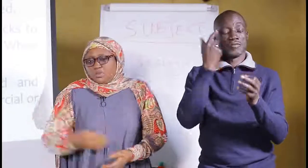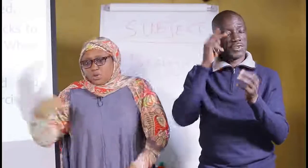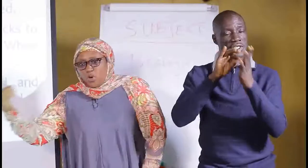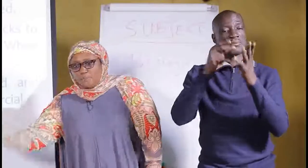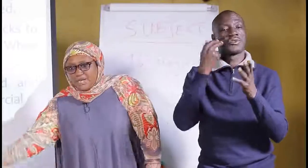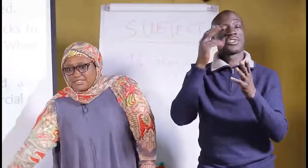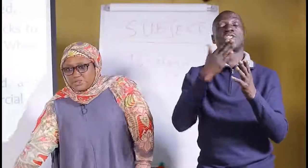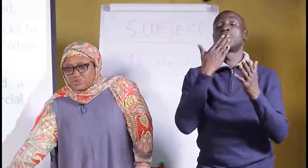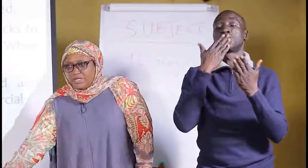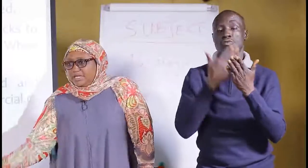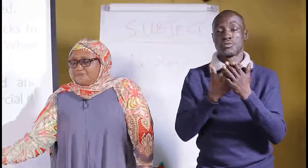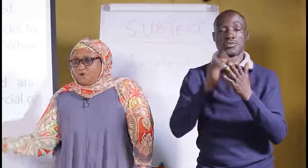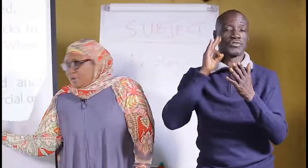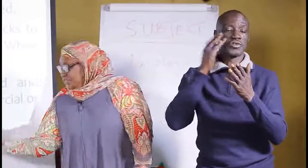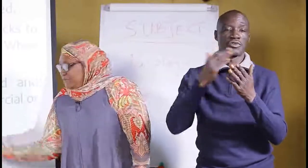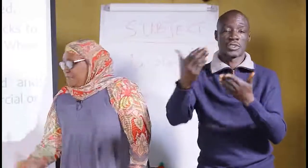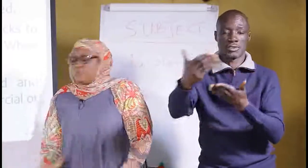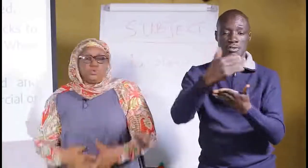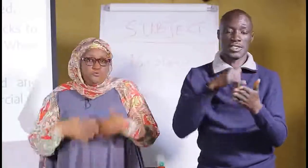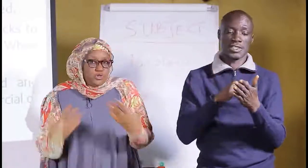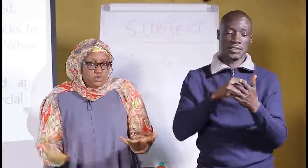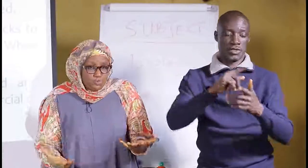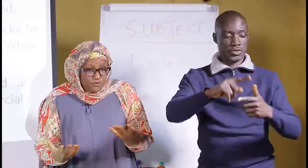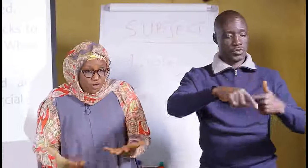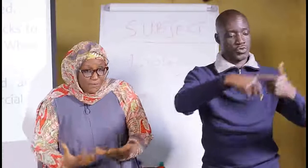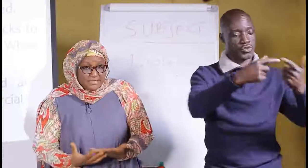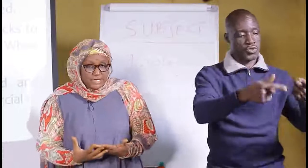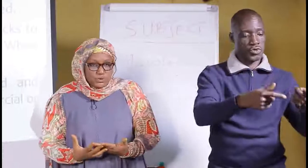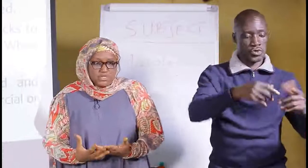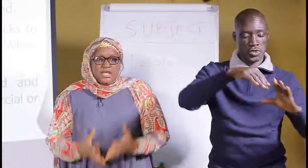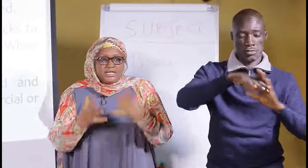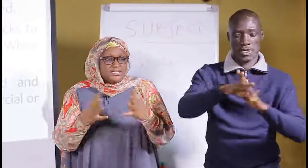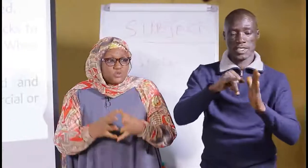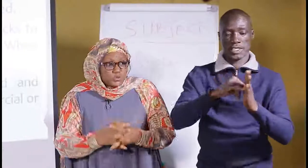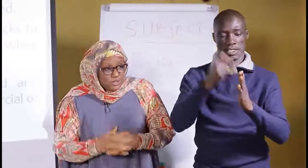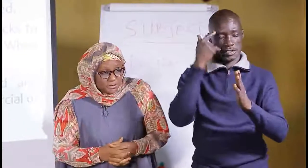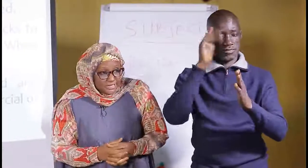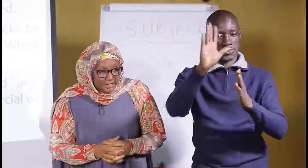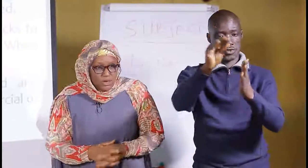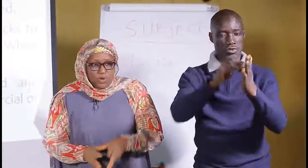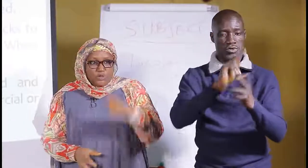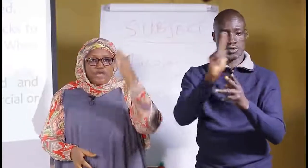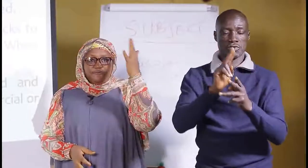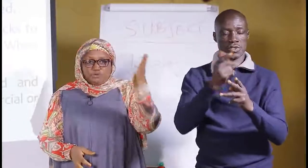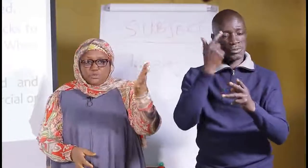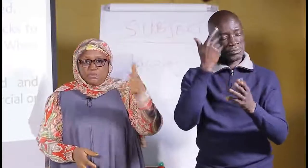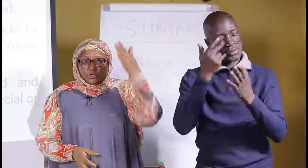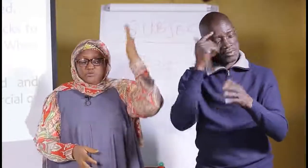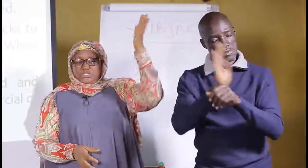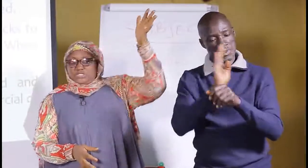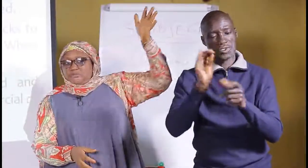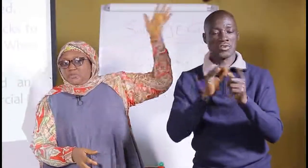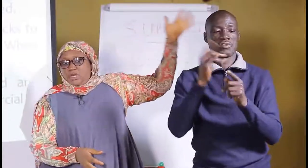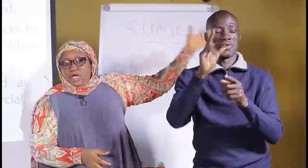fruit, go and plant it, either for commercial purpose or for your personal use. This is also dispersal. When you get fruit, maybe